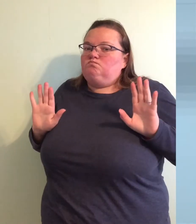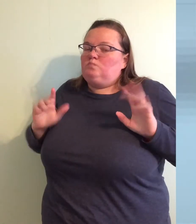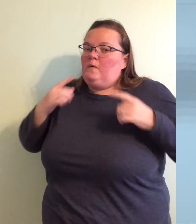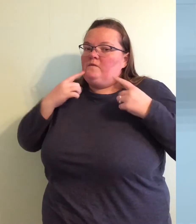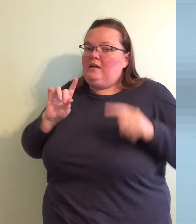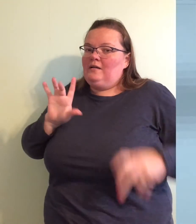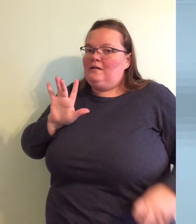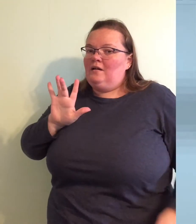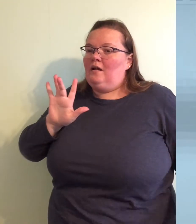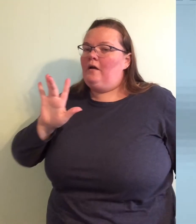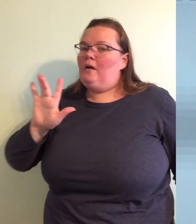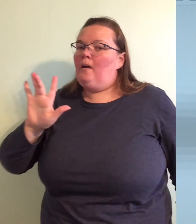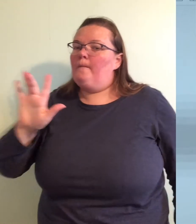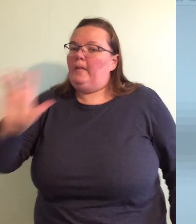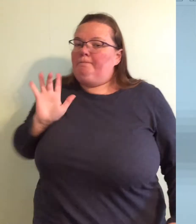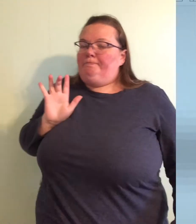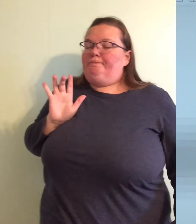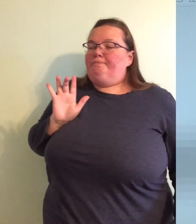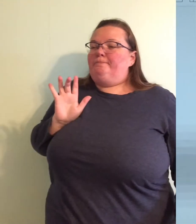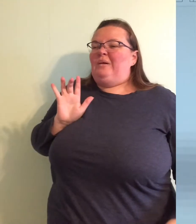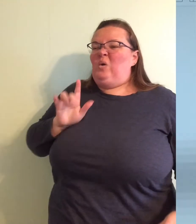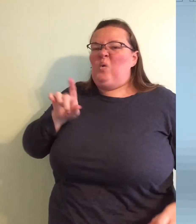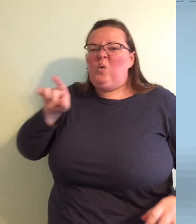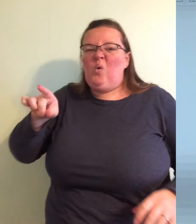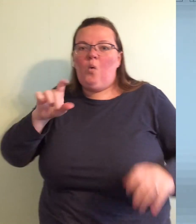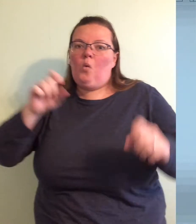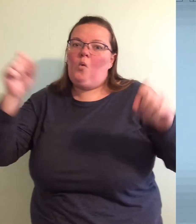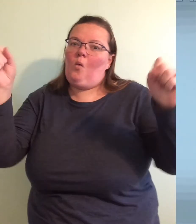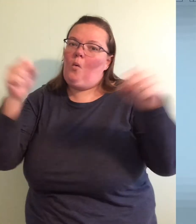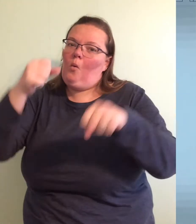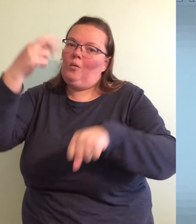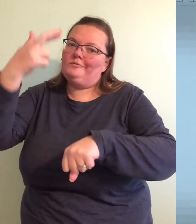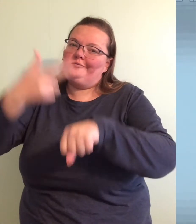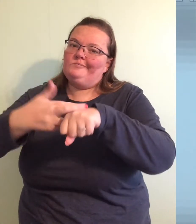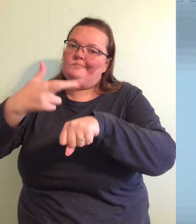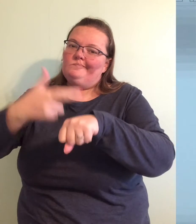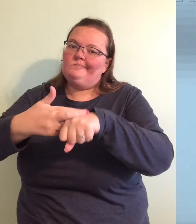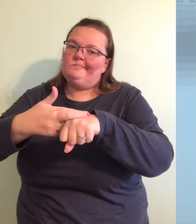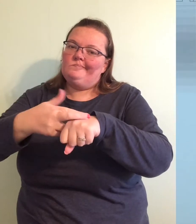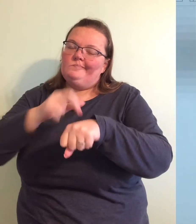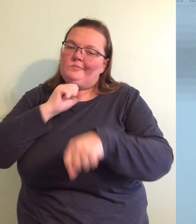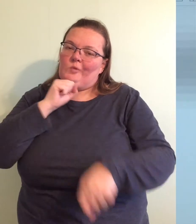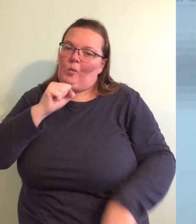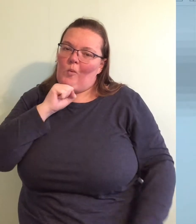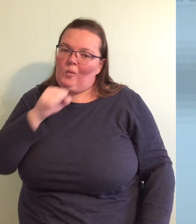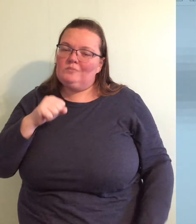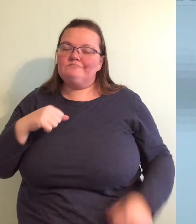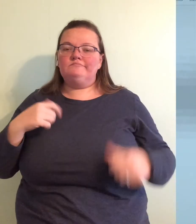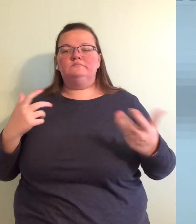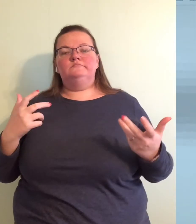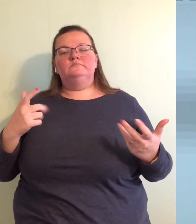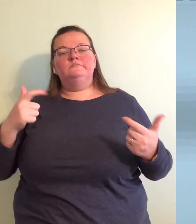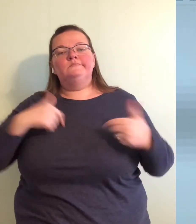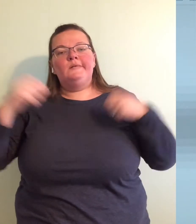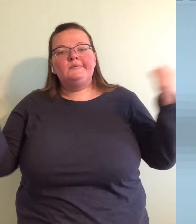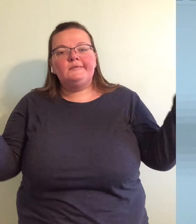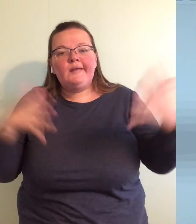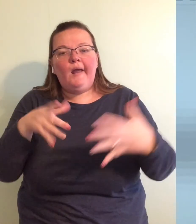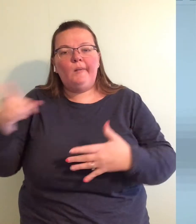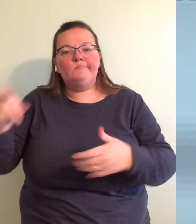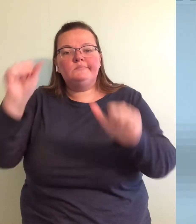his hand out very quickly and did. It was cold stone. He had been frightened of a mere